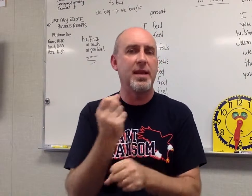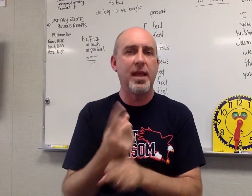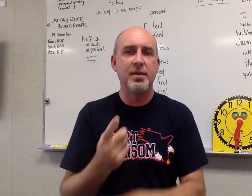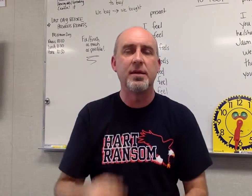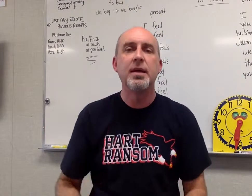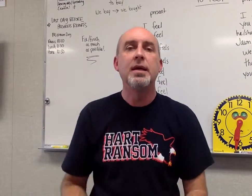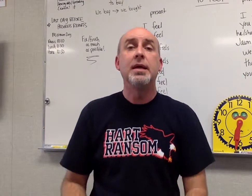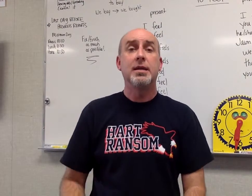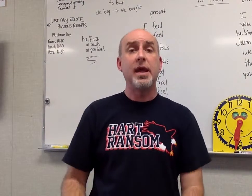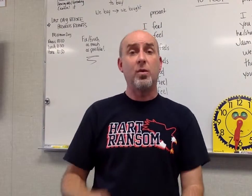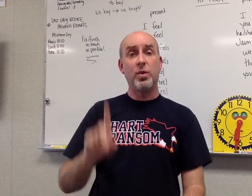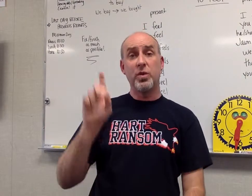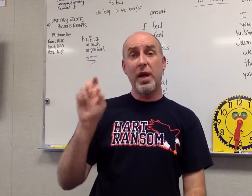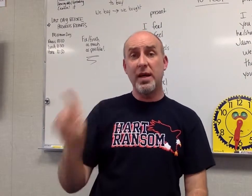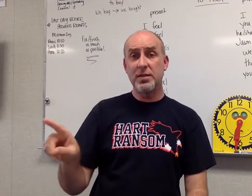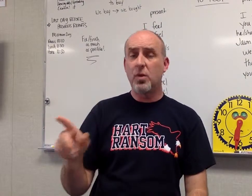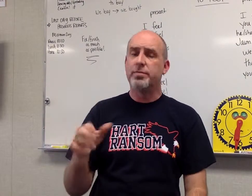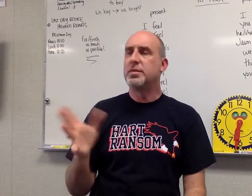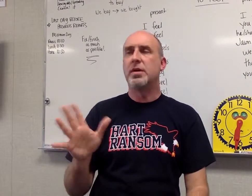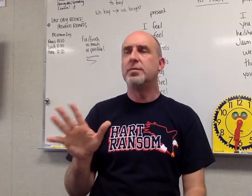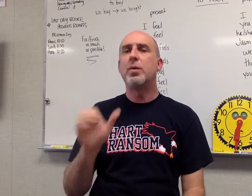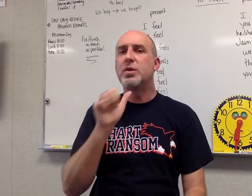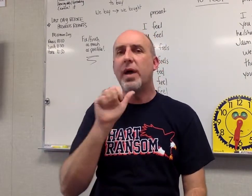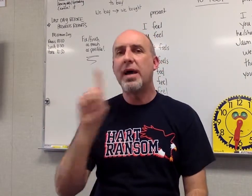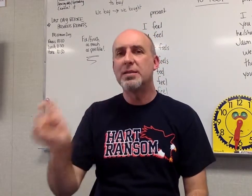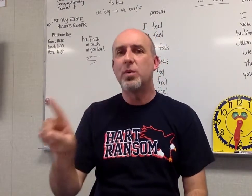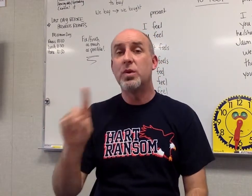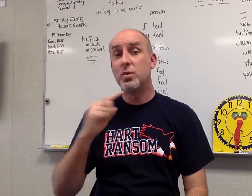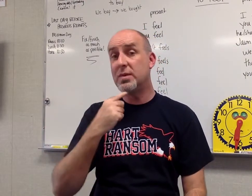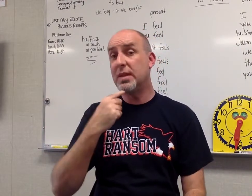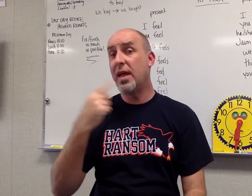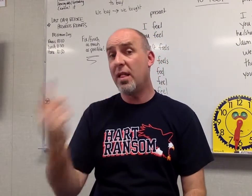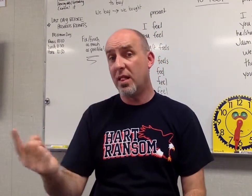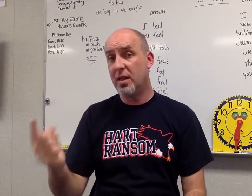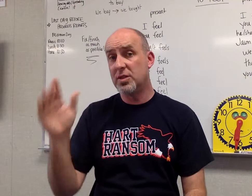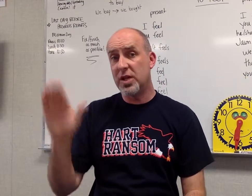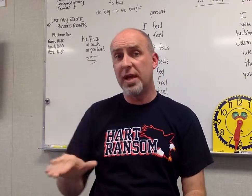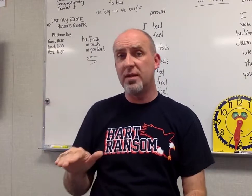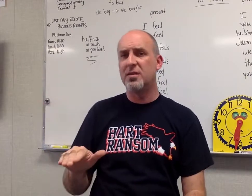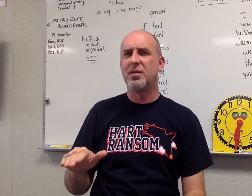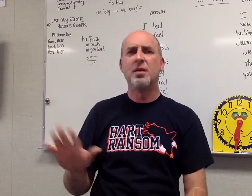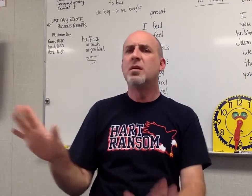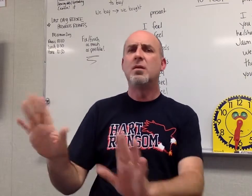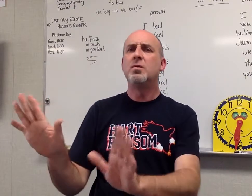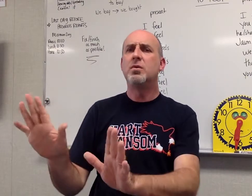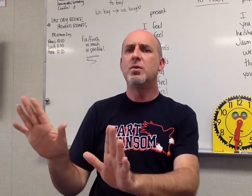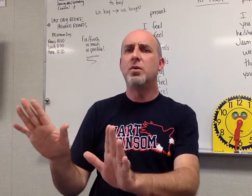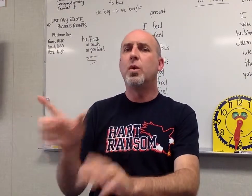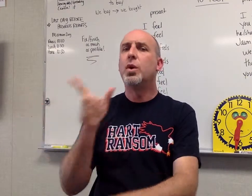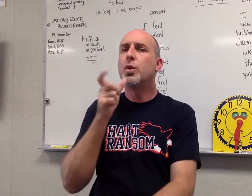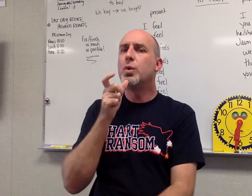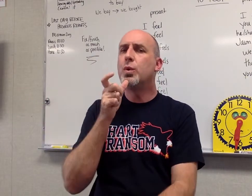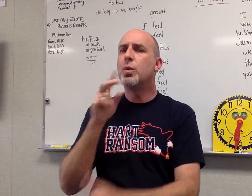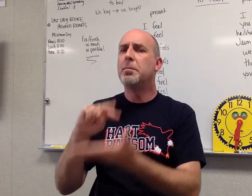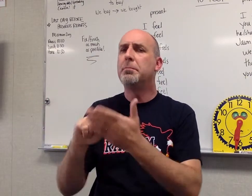again. Now, when you ask, or sorry, not when you ask, but when you tell a child, well, no, who